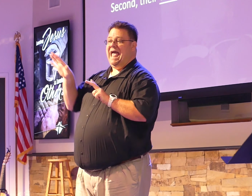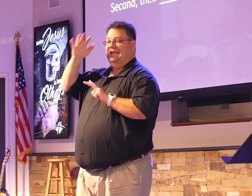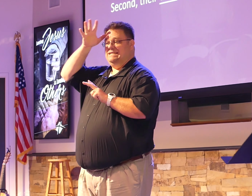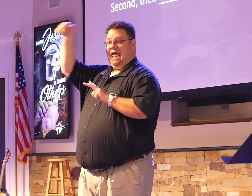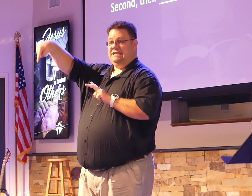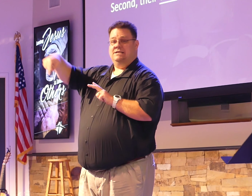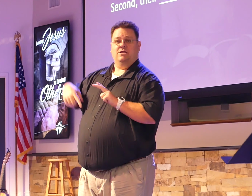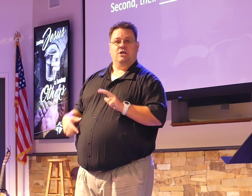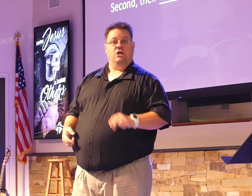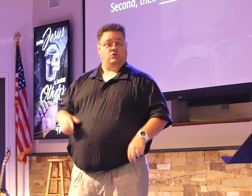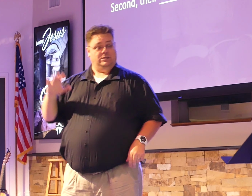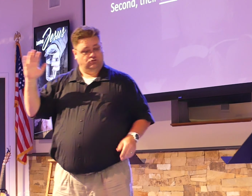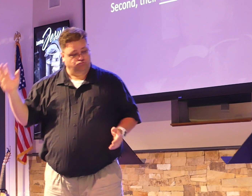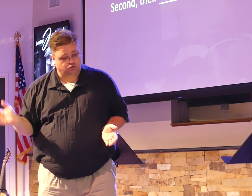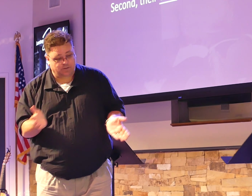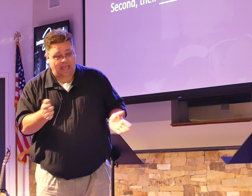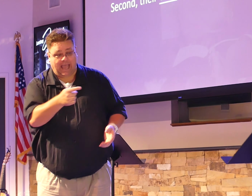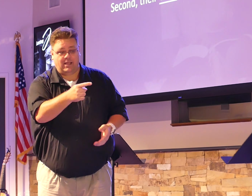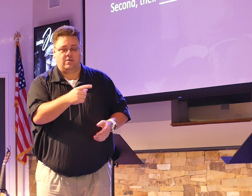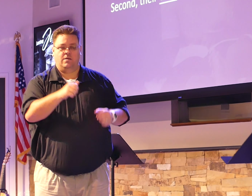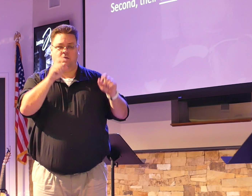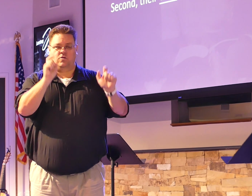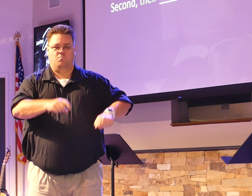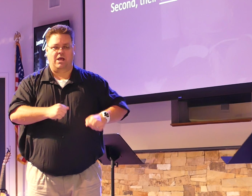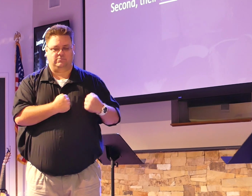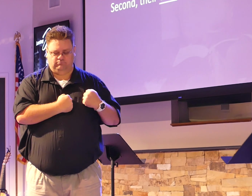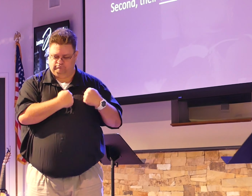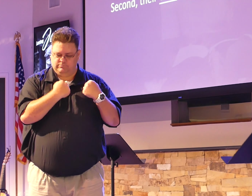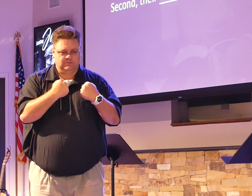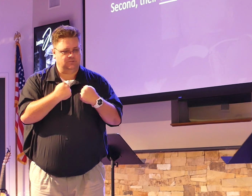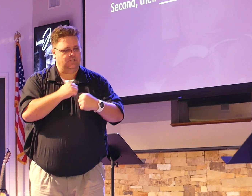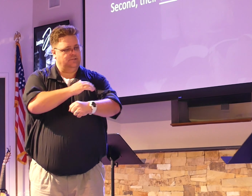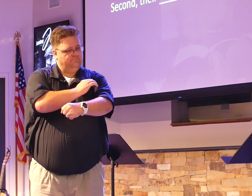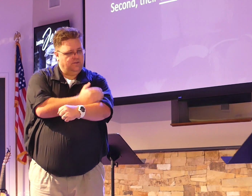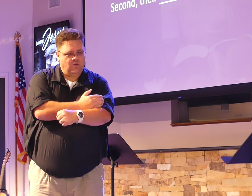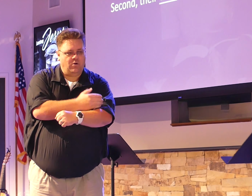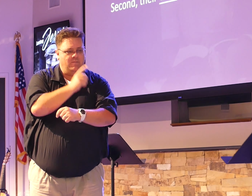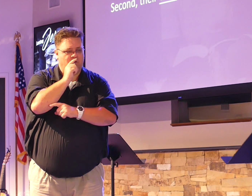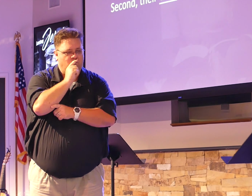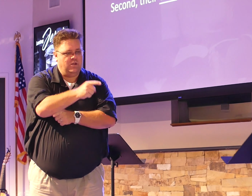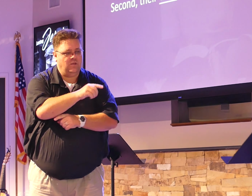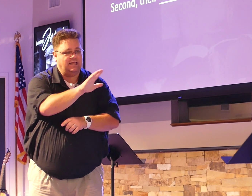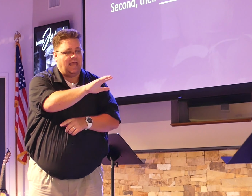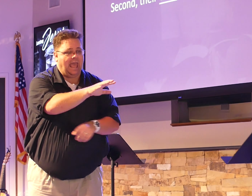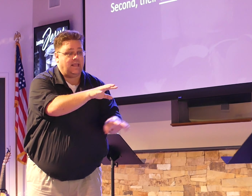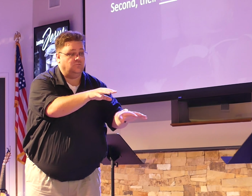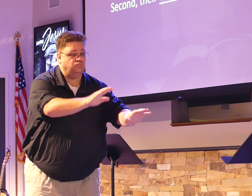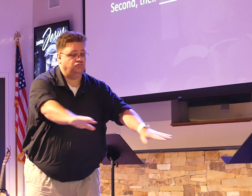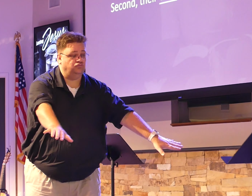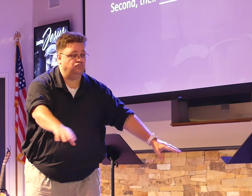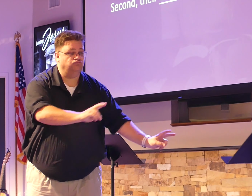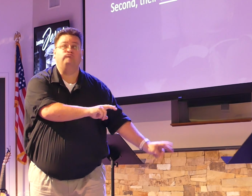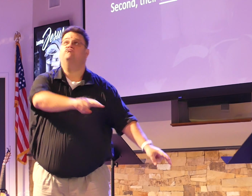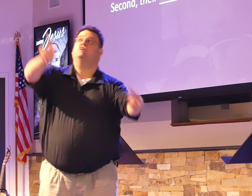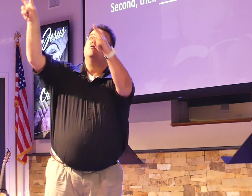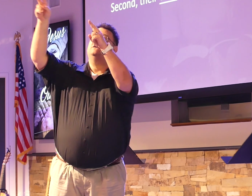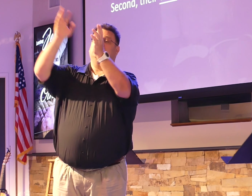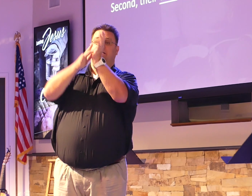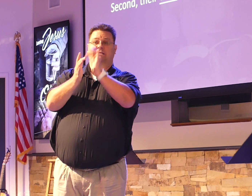encouraging him to step up and be real and point him to Jesus. Would y'all like to see that video?